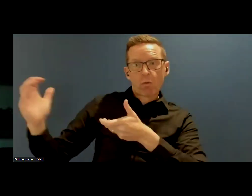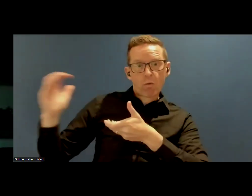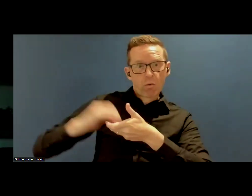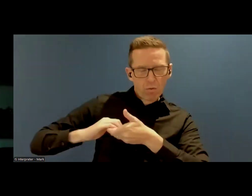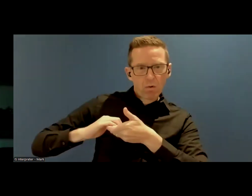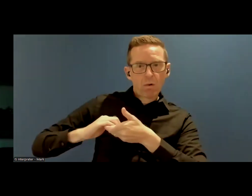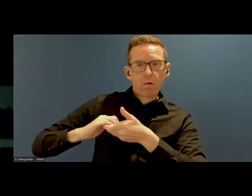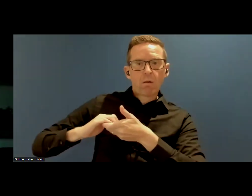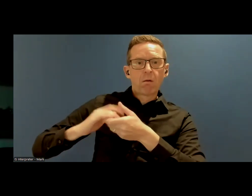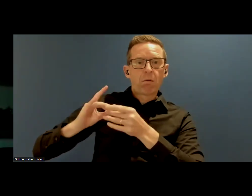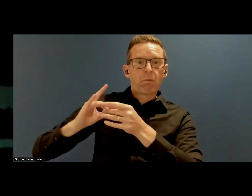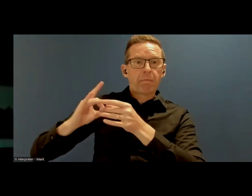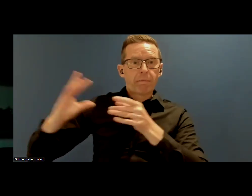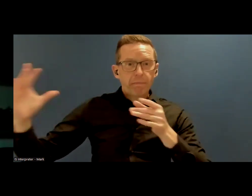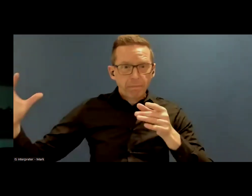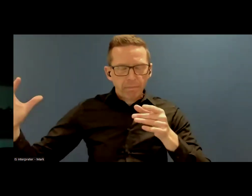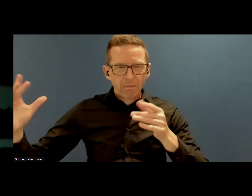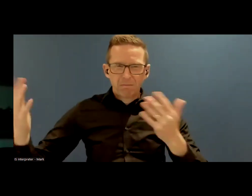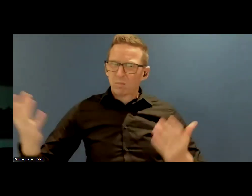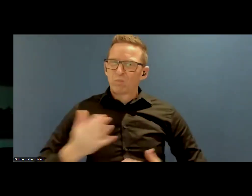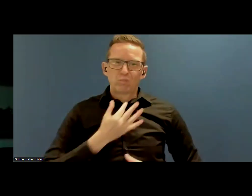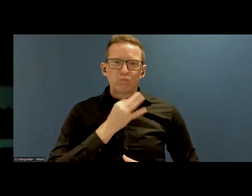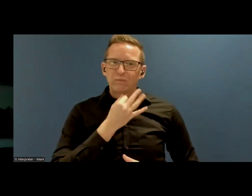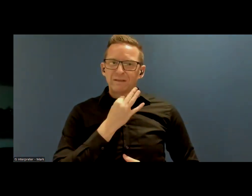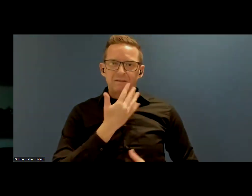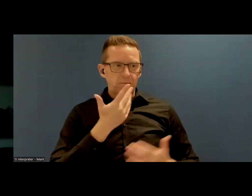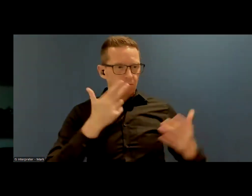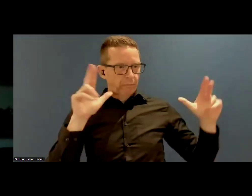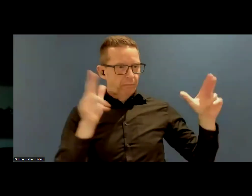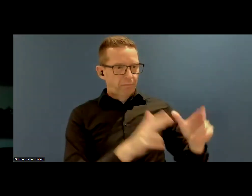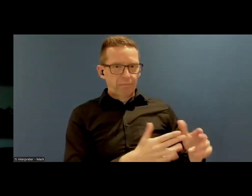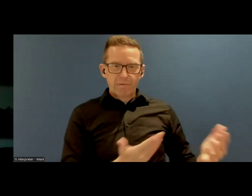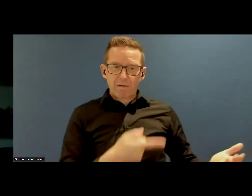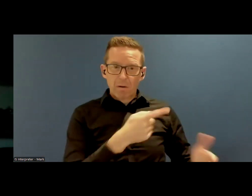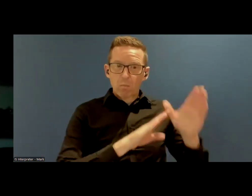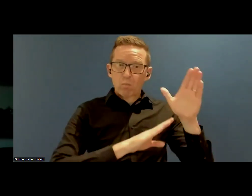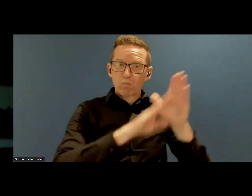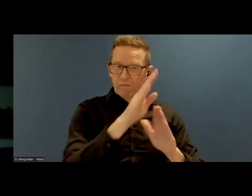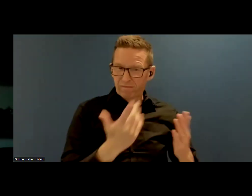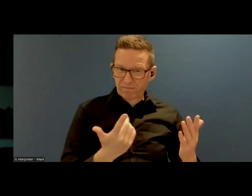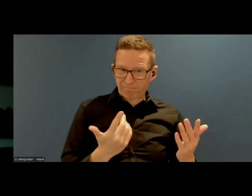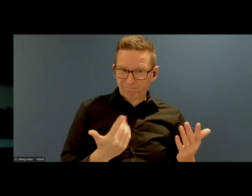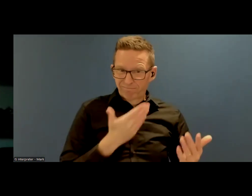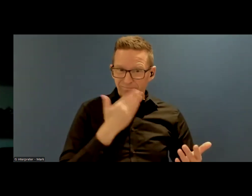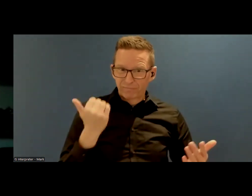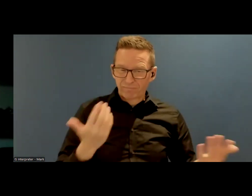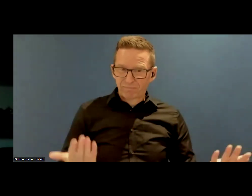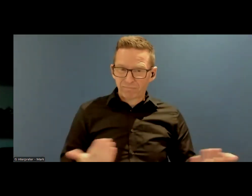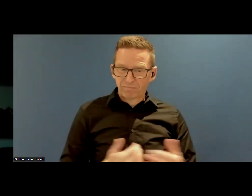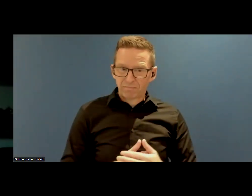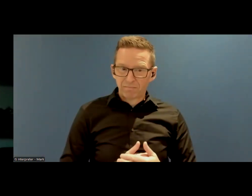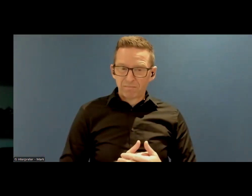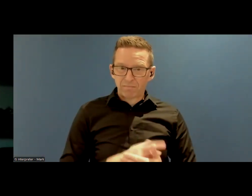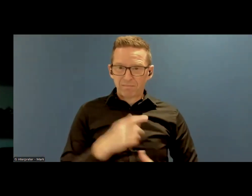course, runs the risk that there will be no more advancements, and that institutionalization will again be